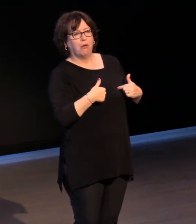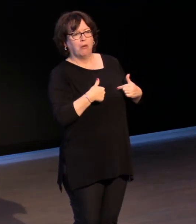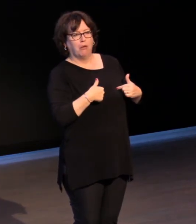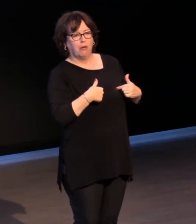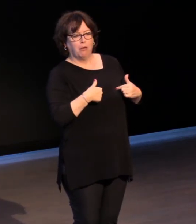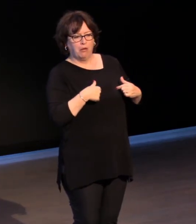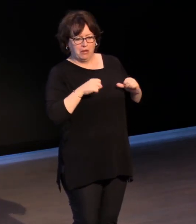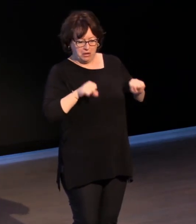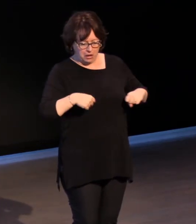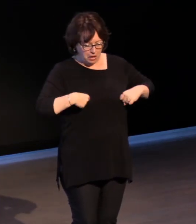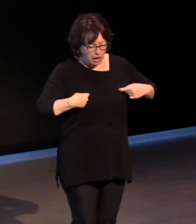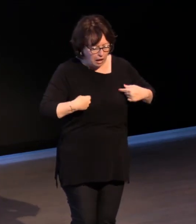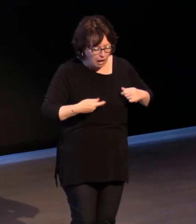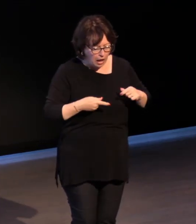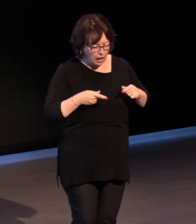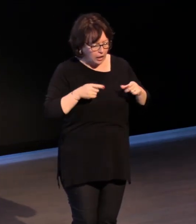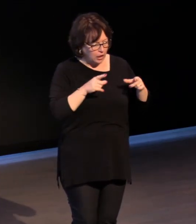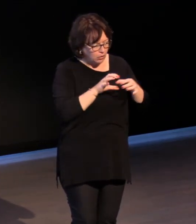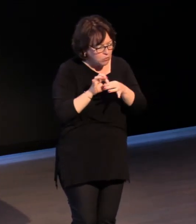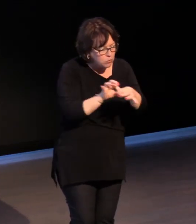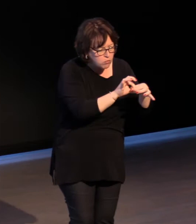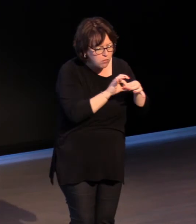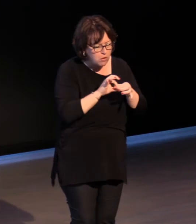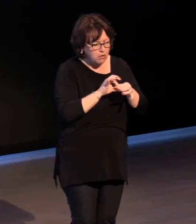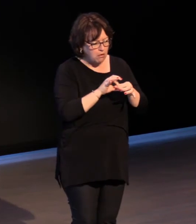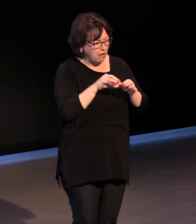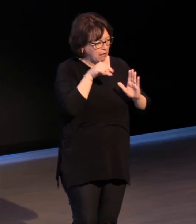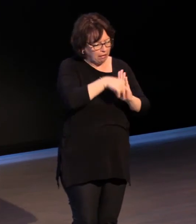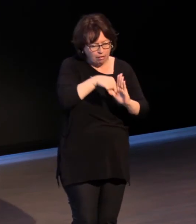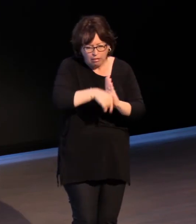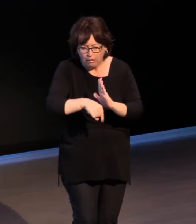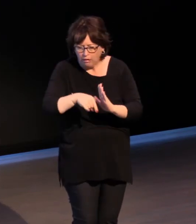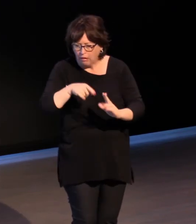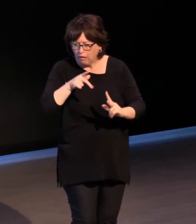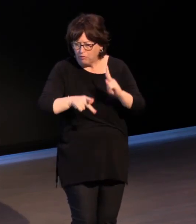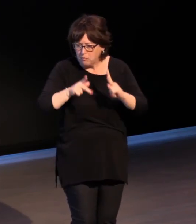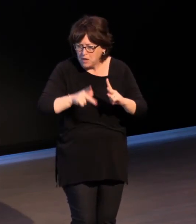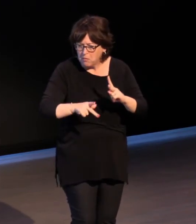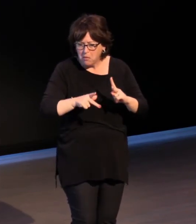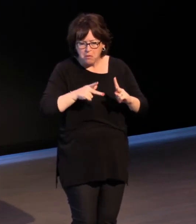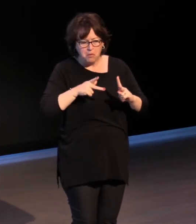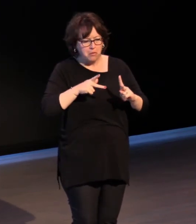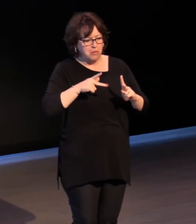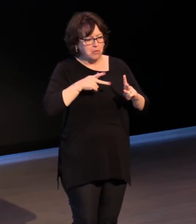my father, my relatives, and the people of my village.